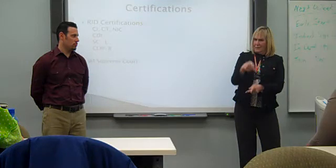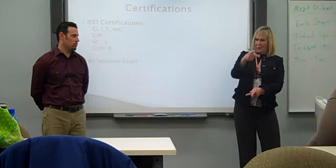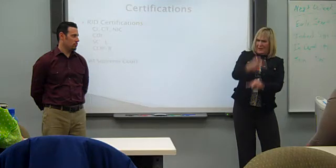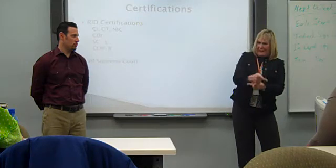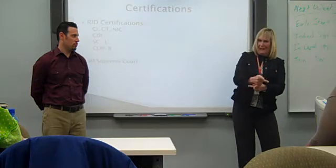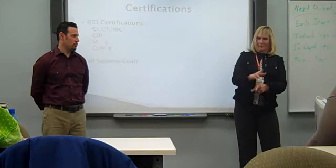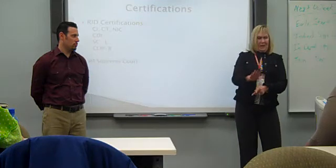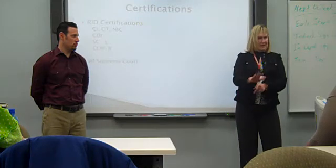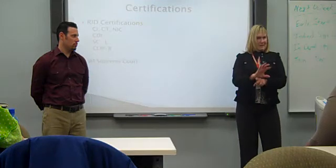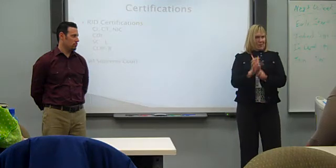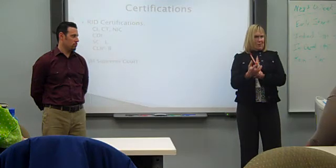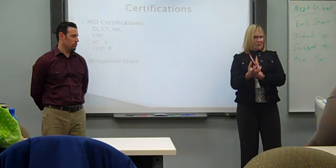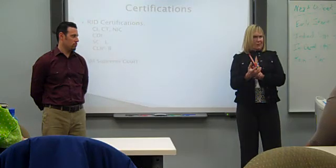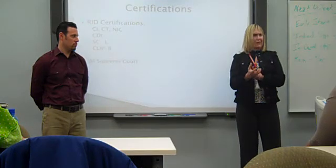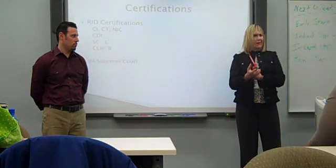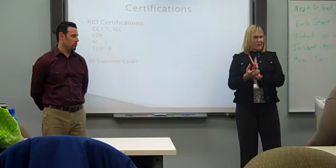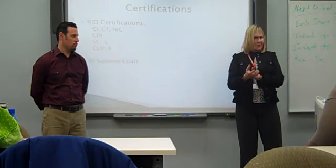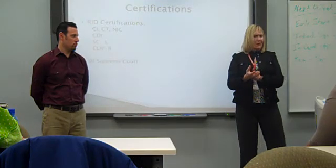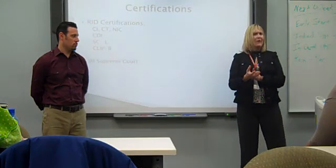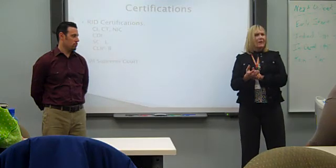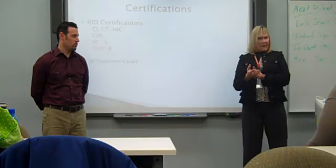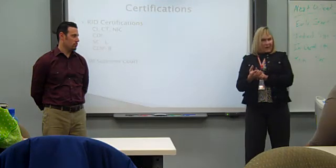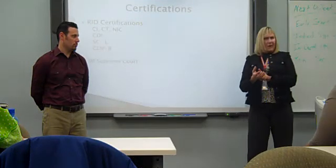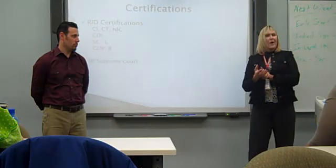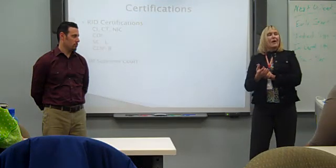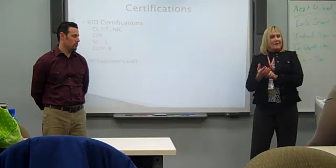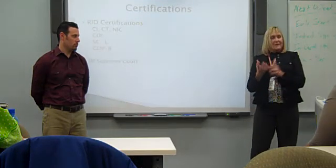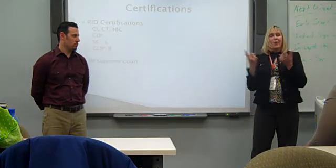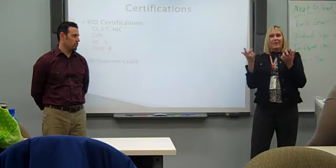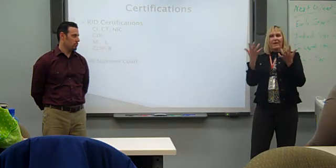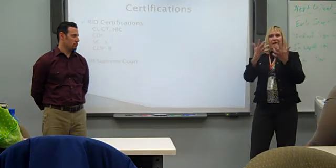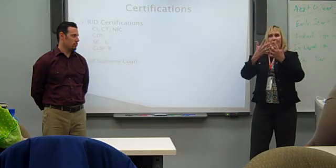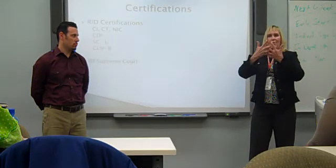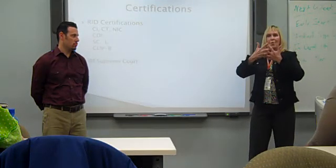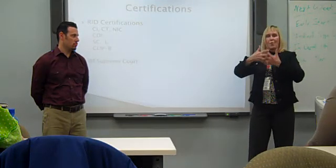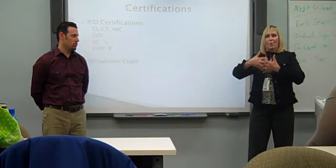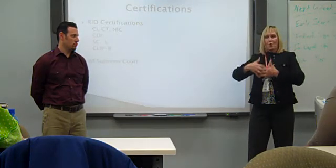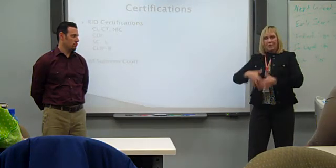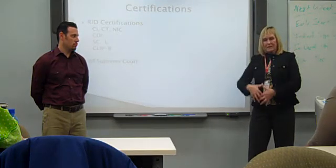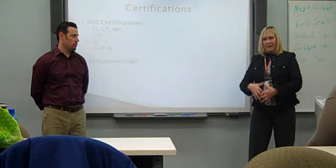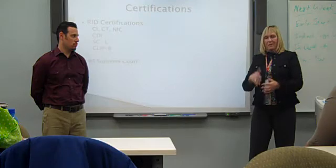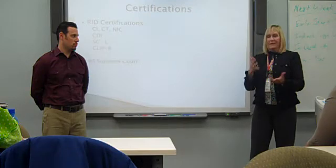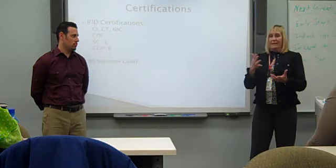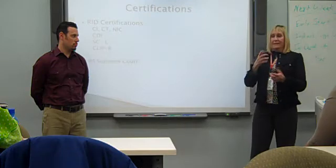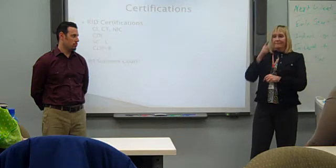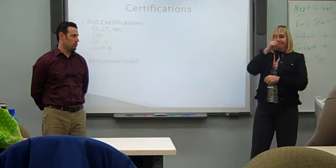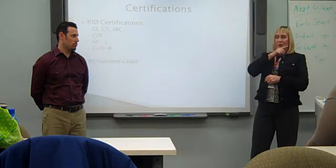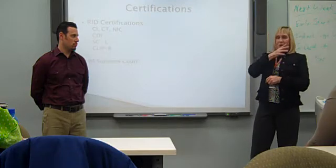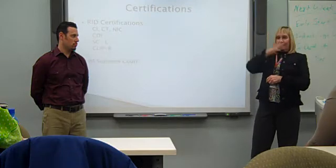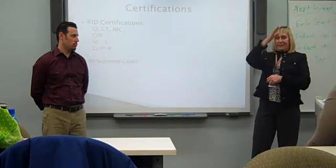Because they know the culture. They know how to take care and what's their norms and traditions.